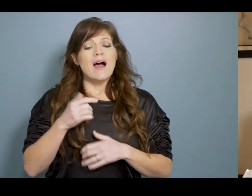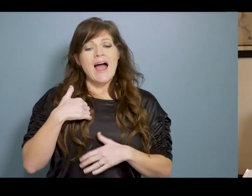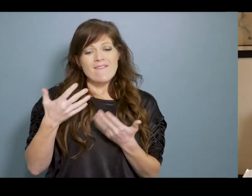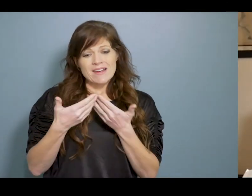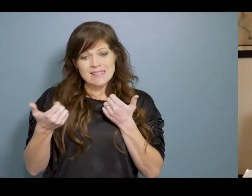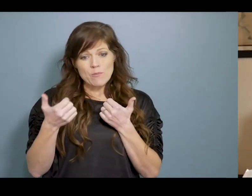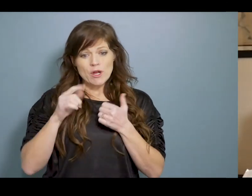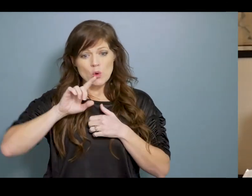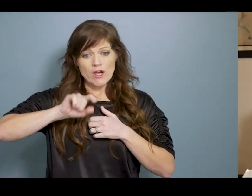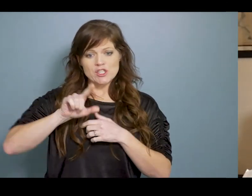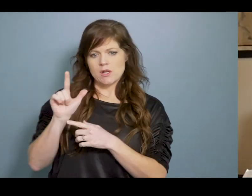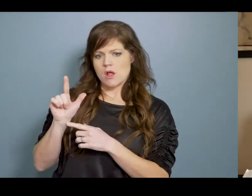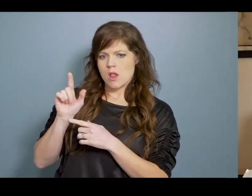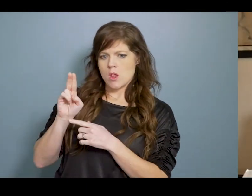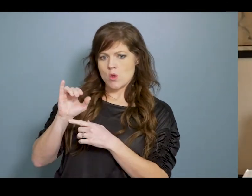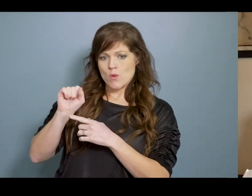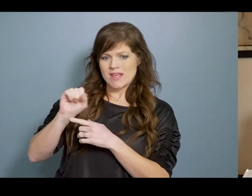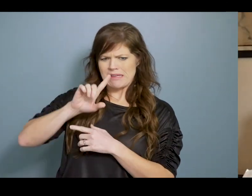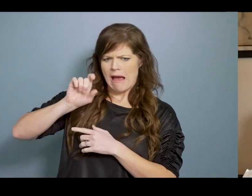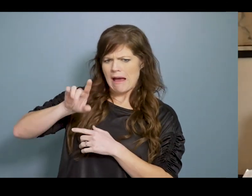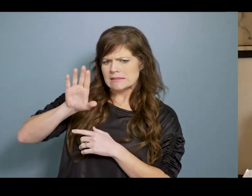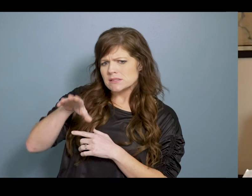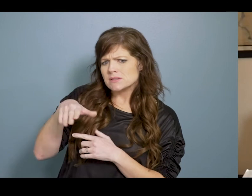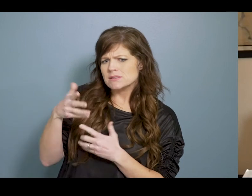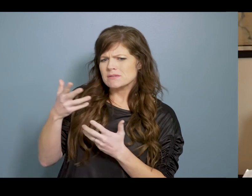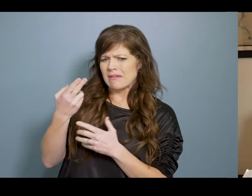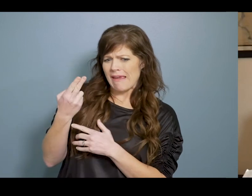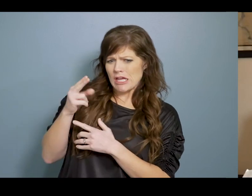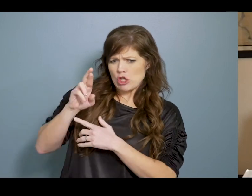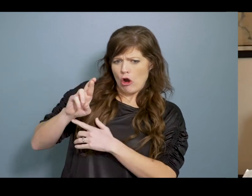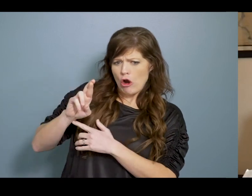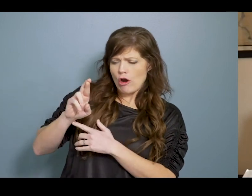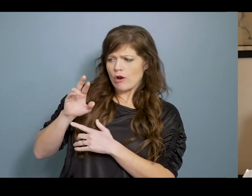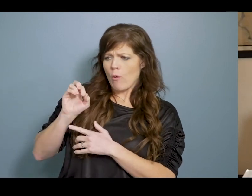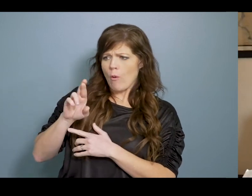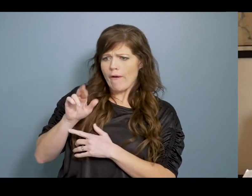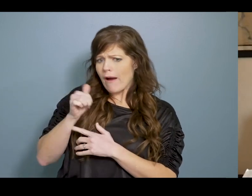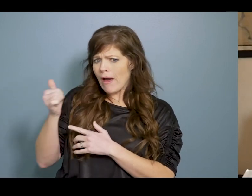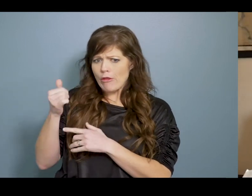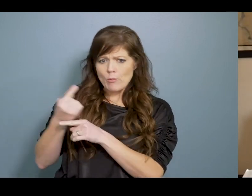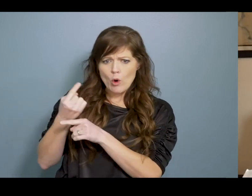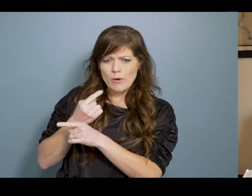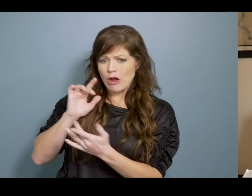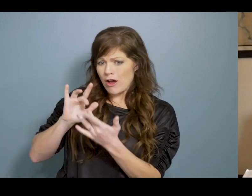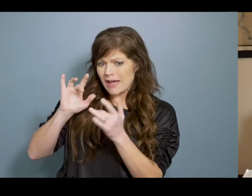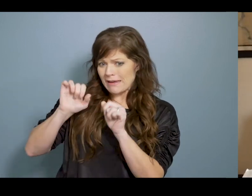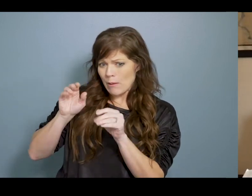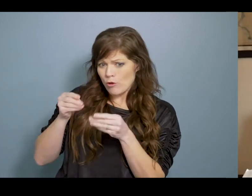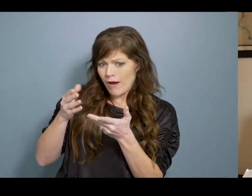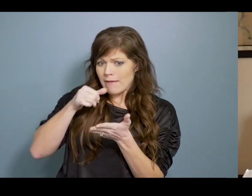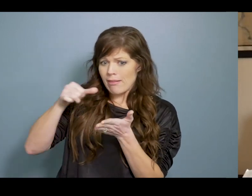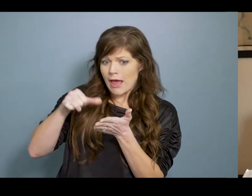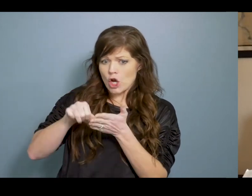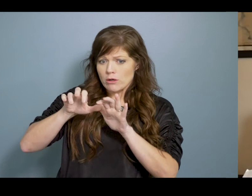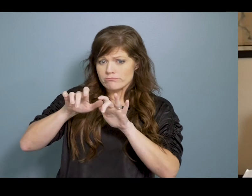that, Luis, asking about whether or not HR or another appropriate contact could provide a